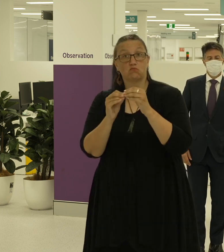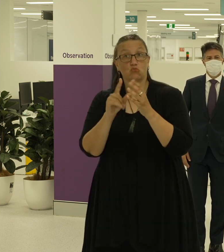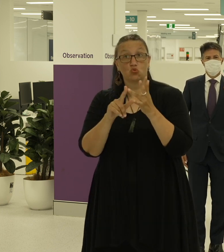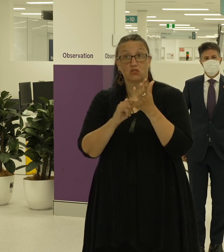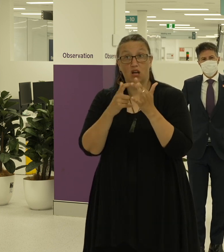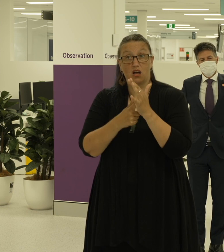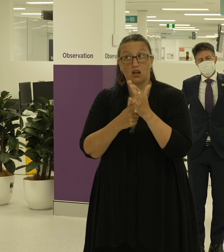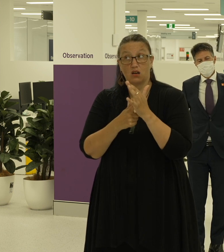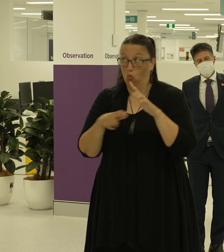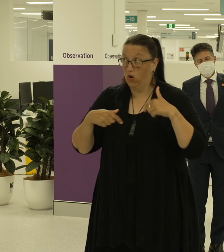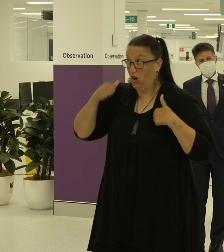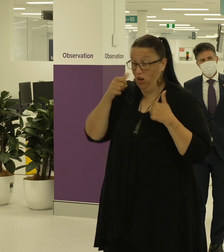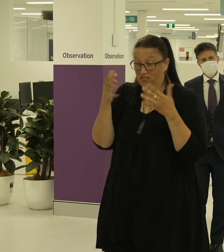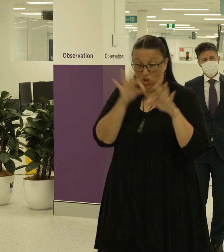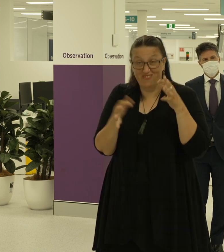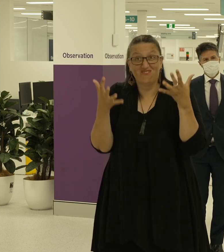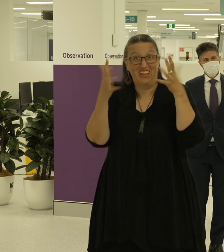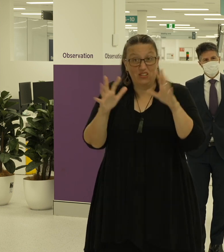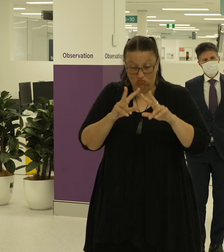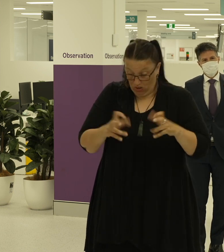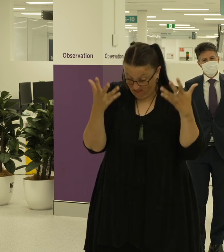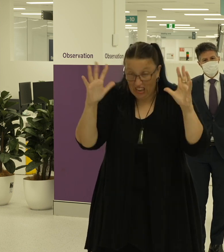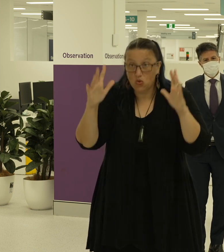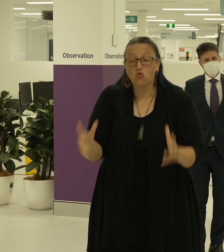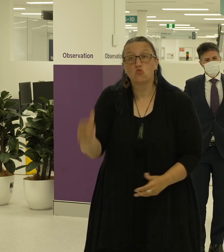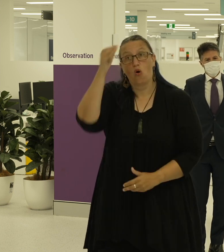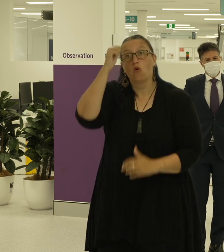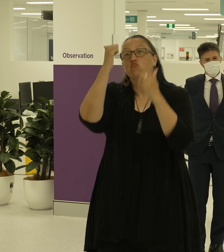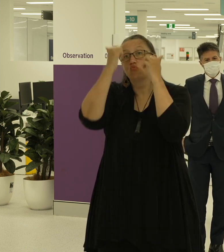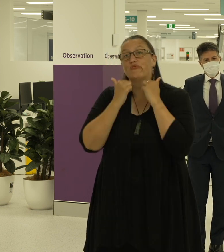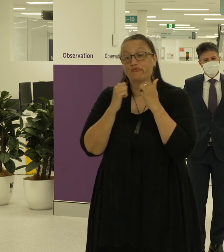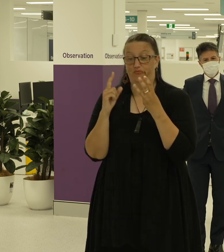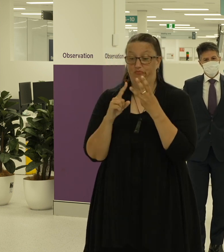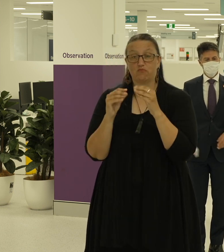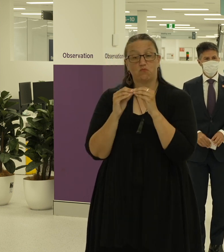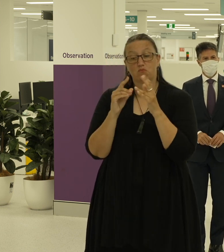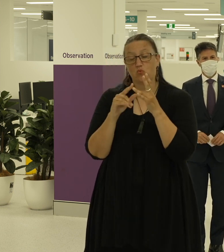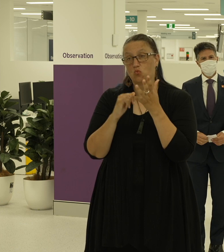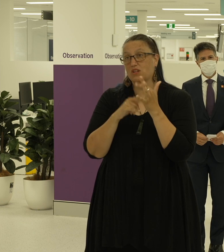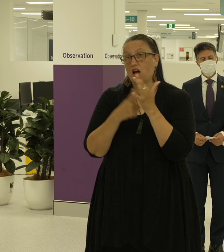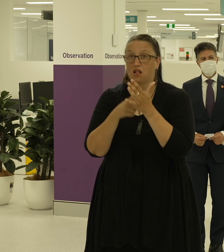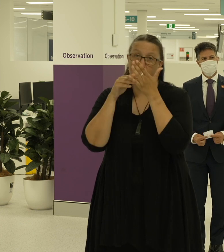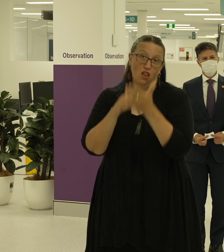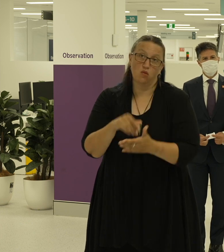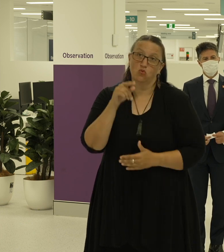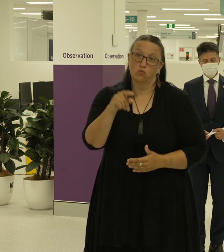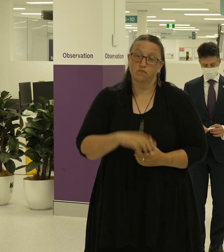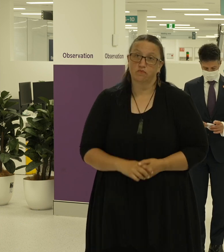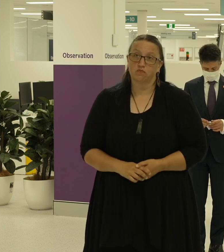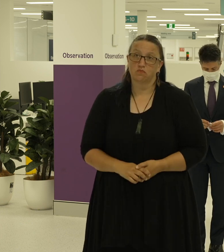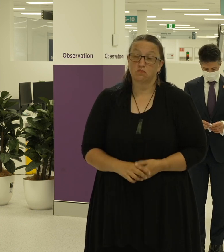medicine is in, the research is in, boosters make a difference. It's much less likely that you'll end up being ill. It's much